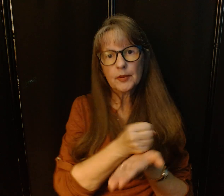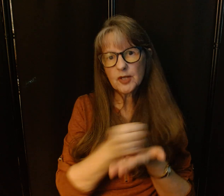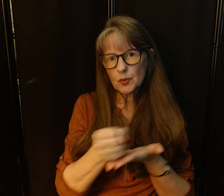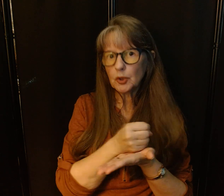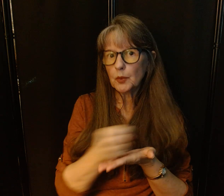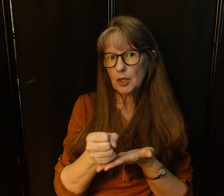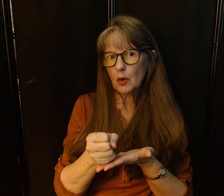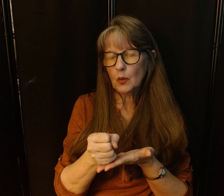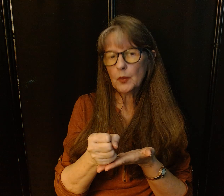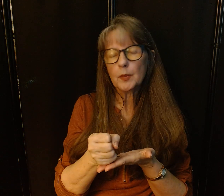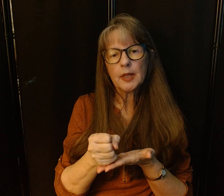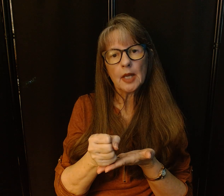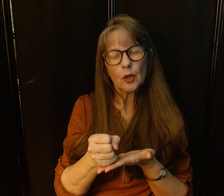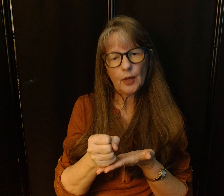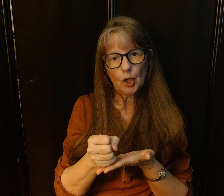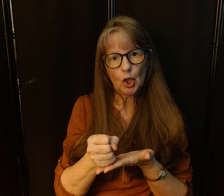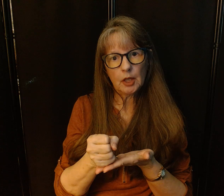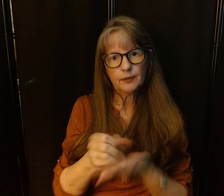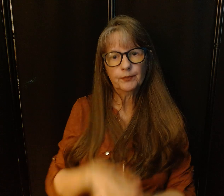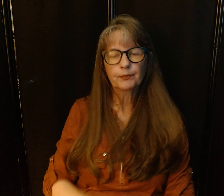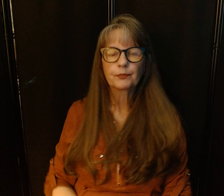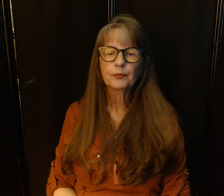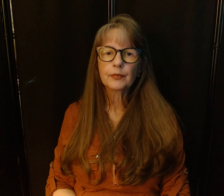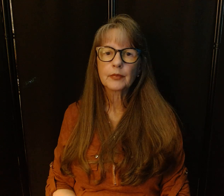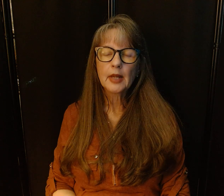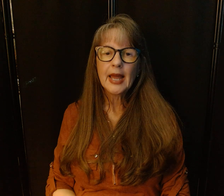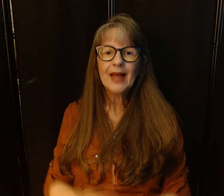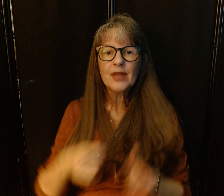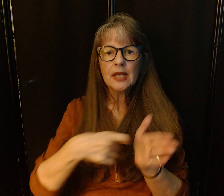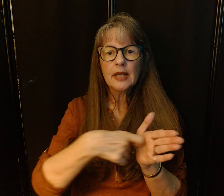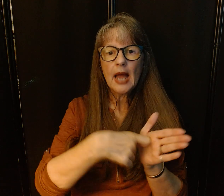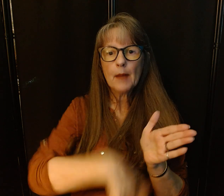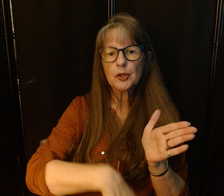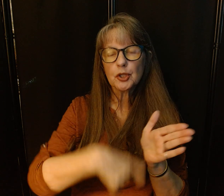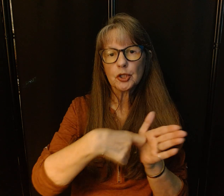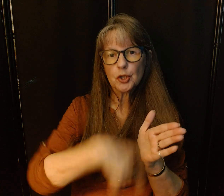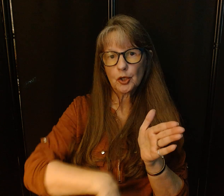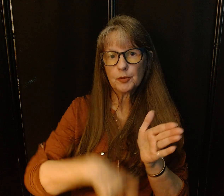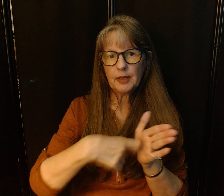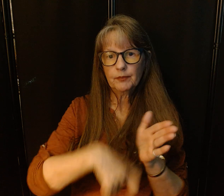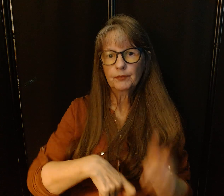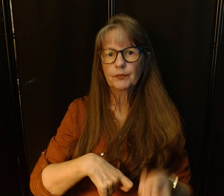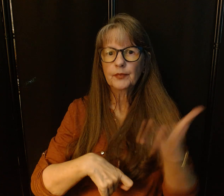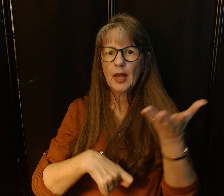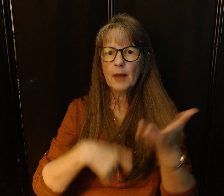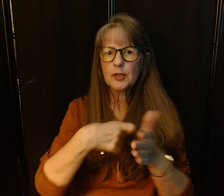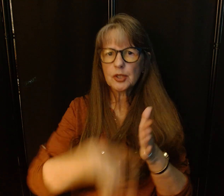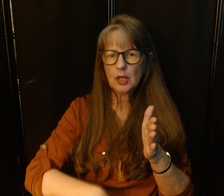one you would know it would be a credit card. And then, how much are you going to charge me? How much does it